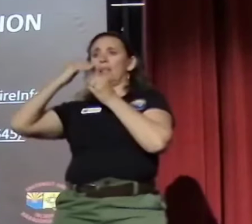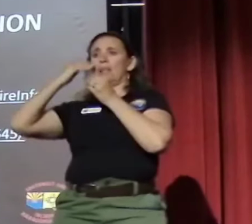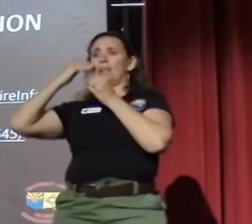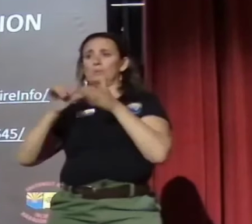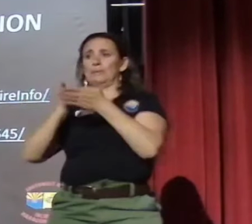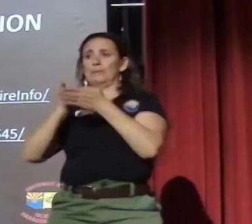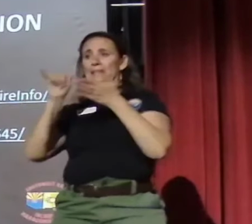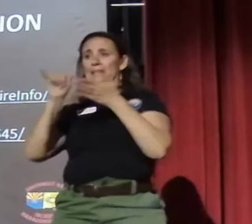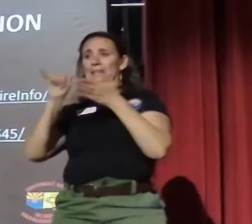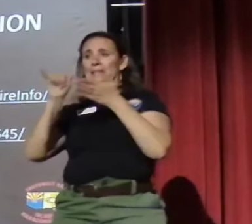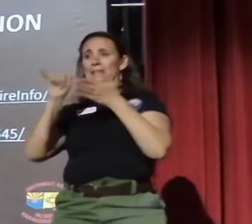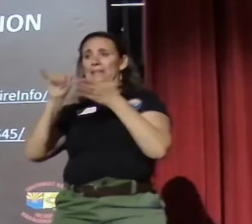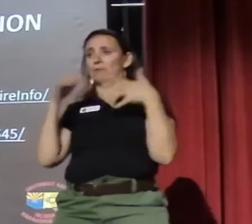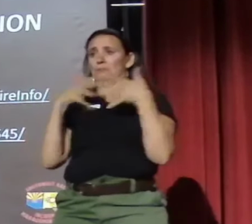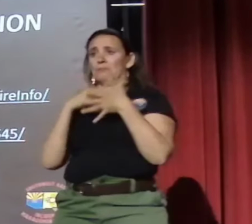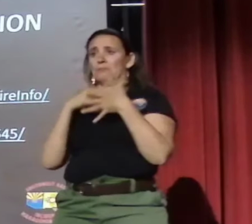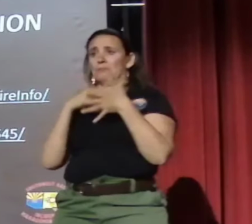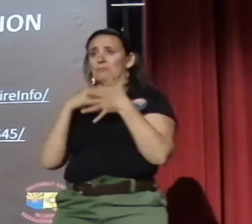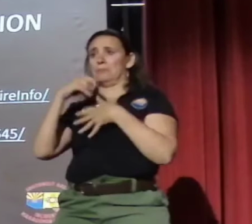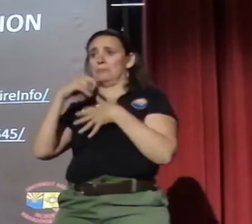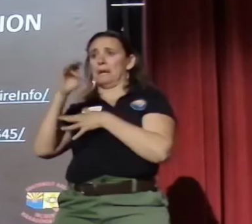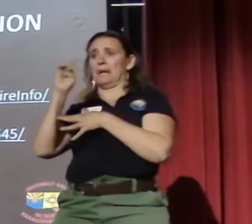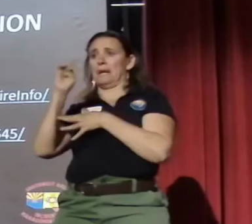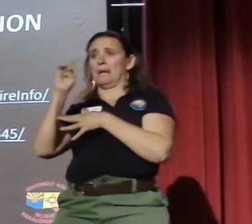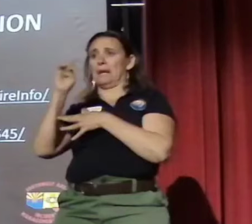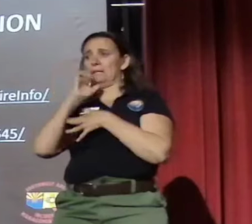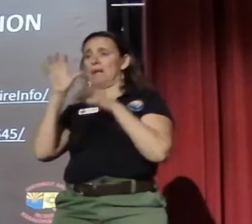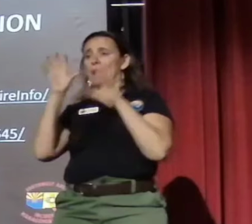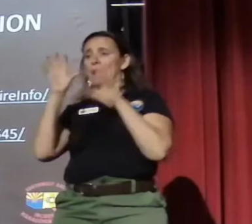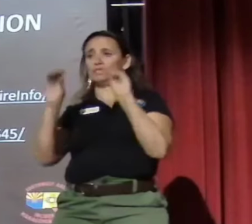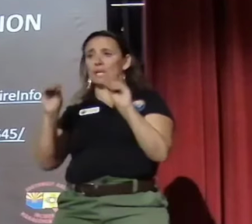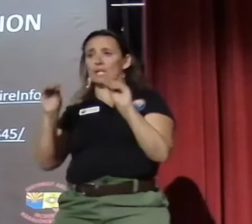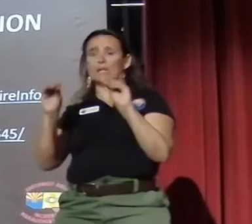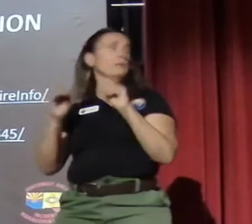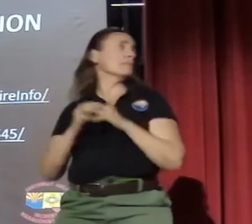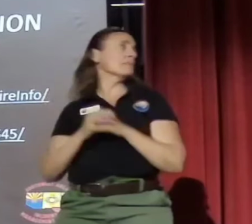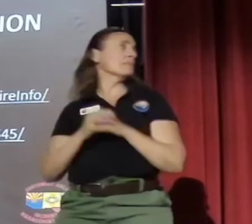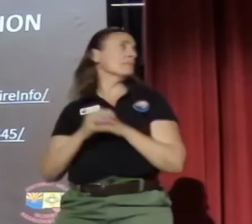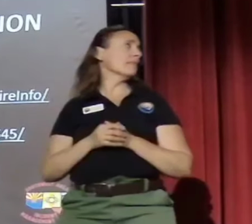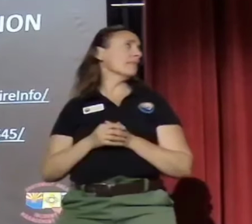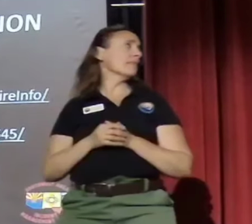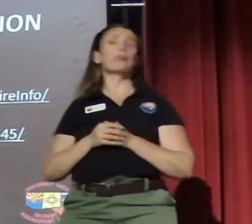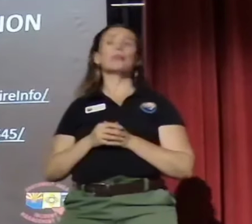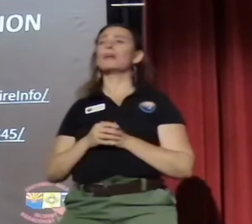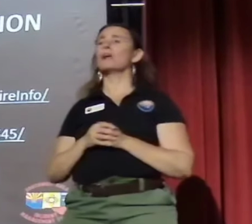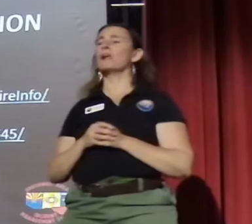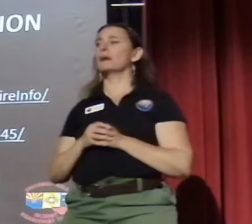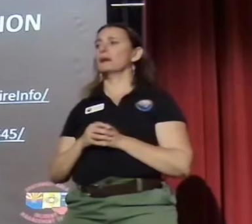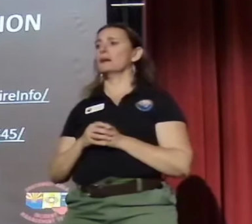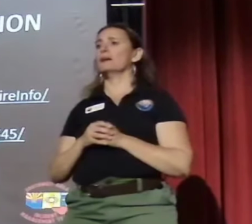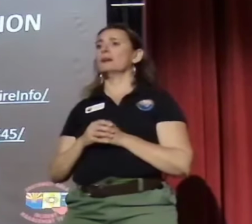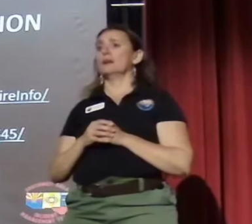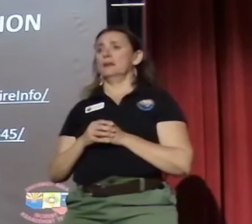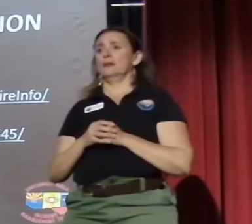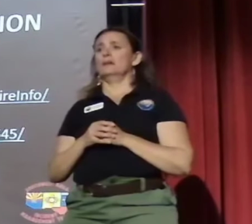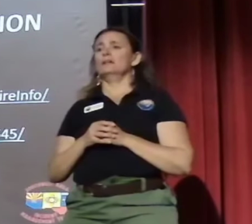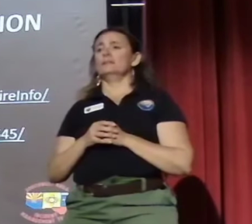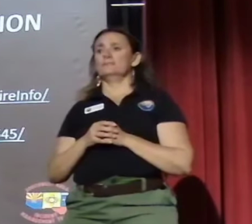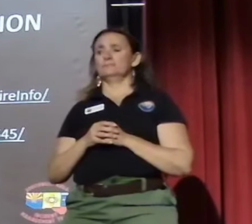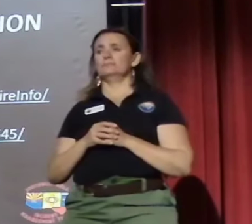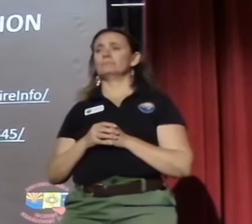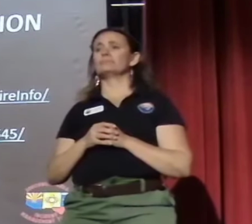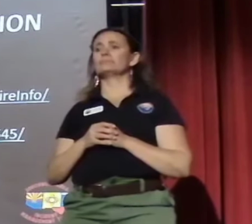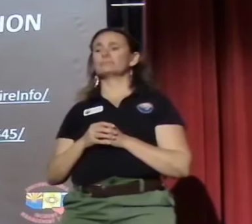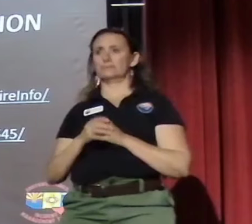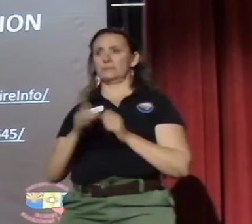are we in fear and plan of not shutting these things down? So the question was an underground propane tank with a